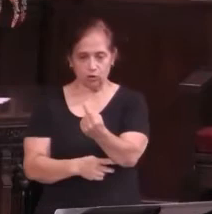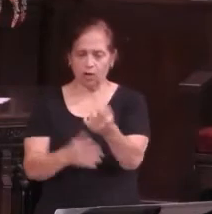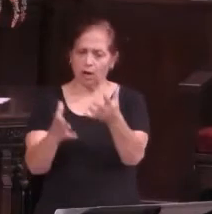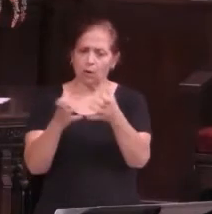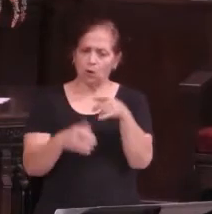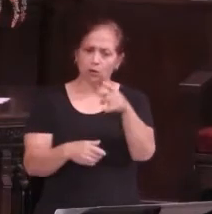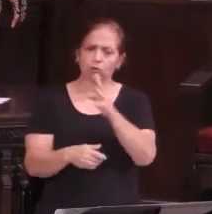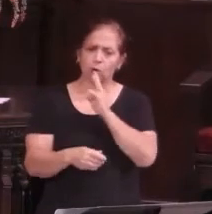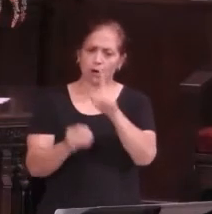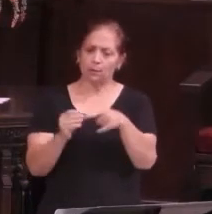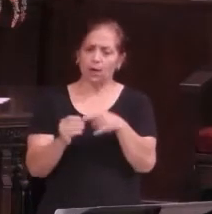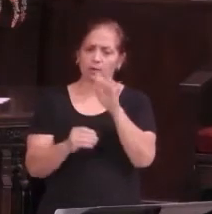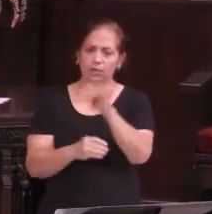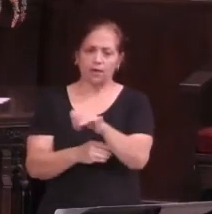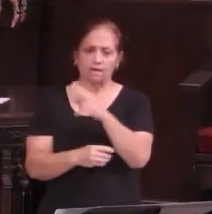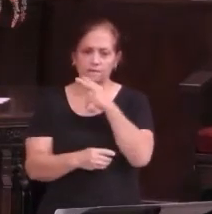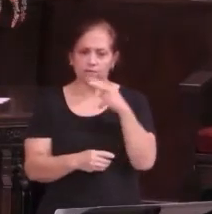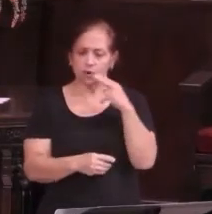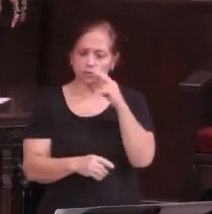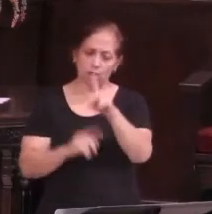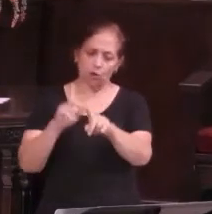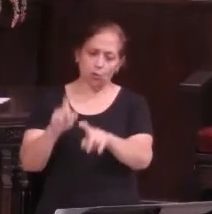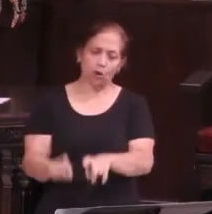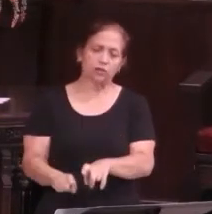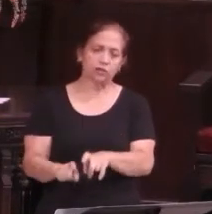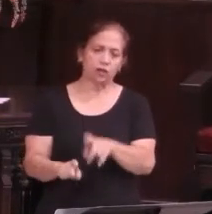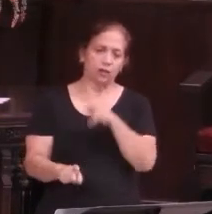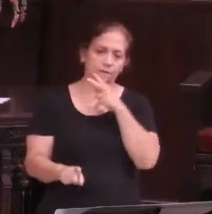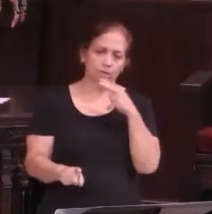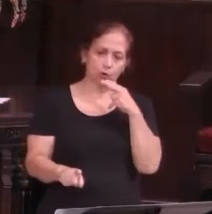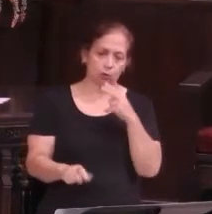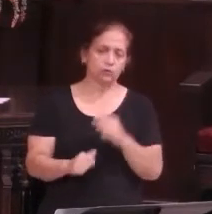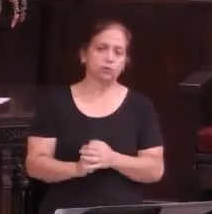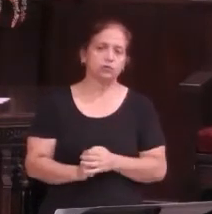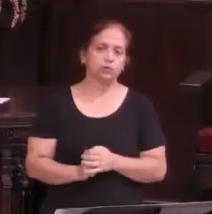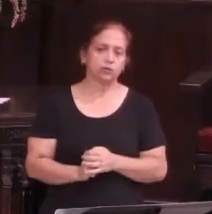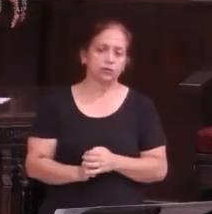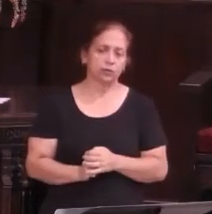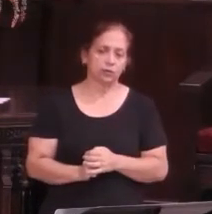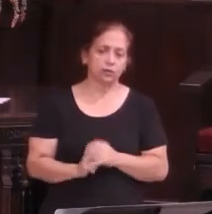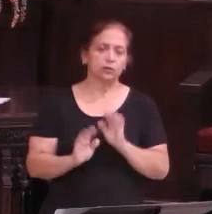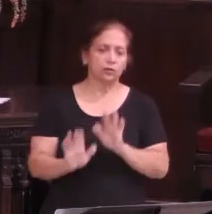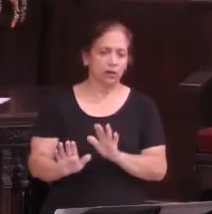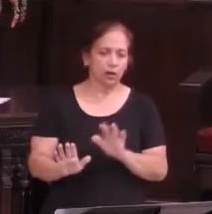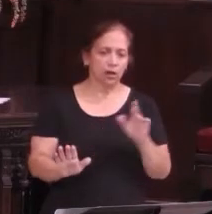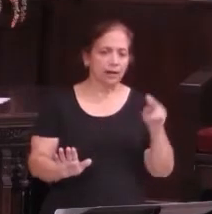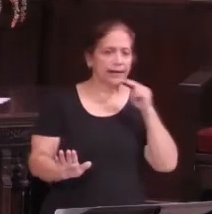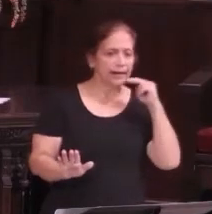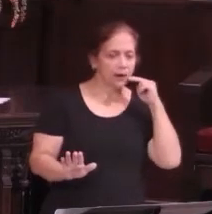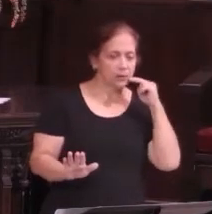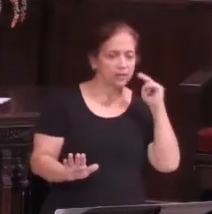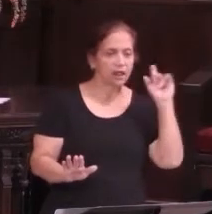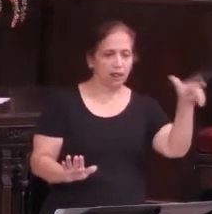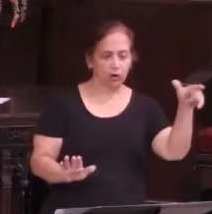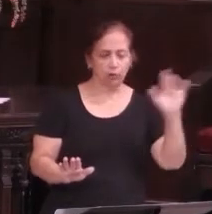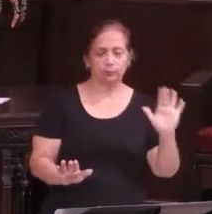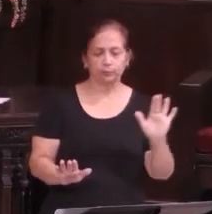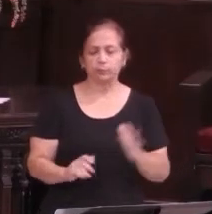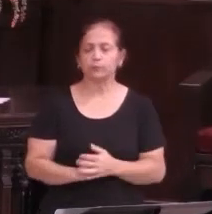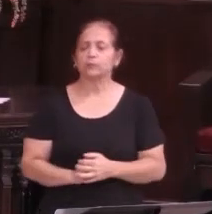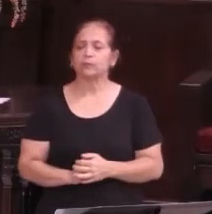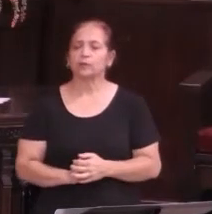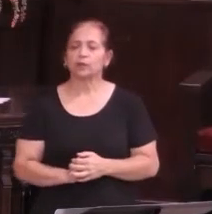want you to talk about them and question them. We'll get to the nouns later."